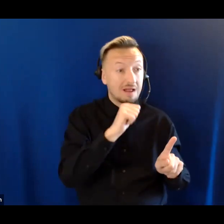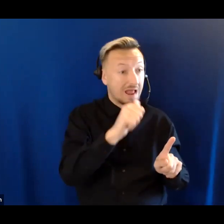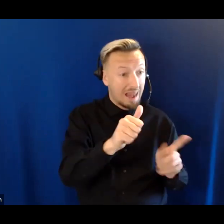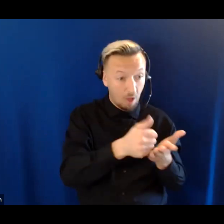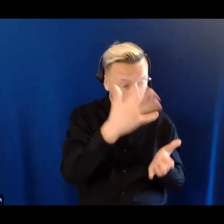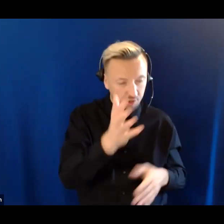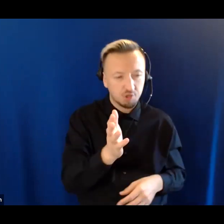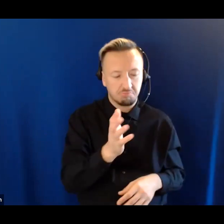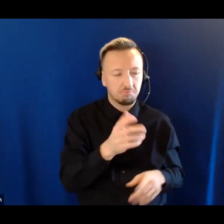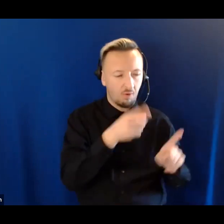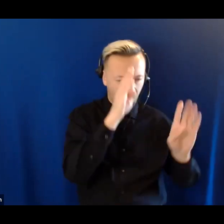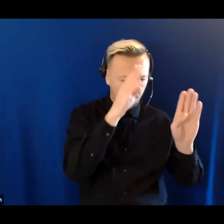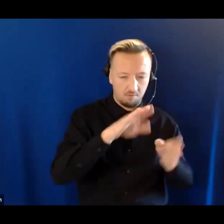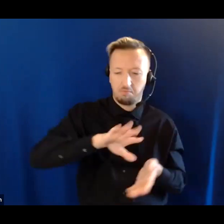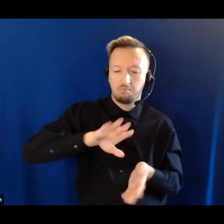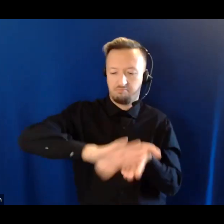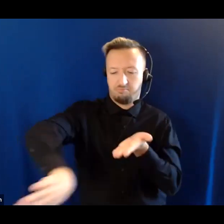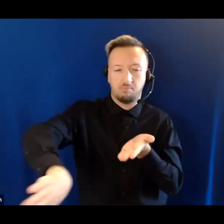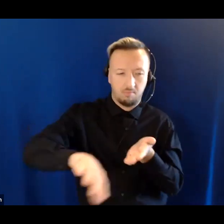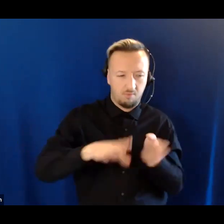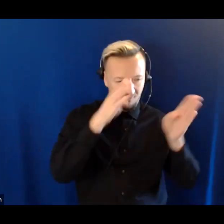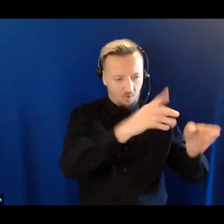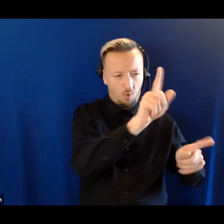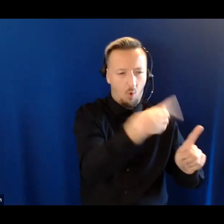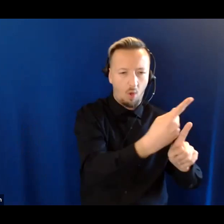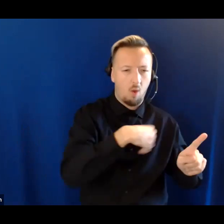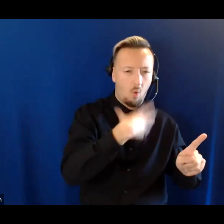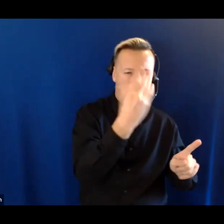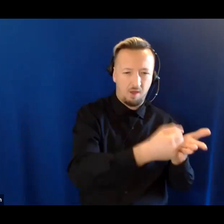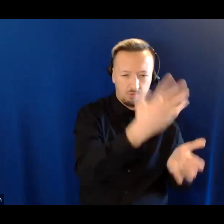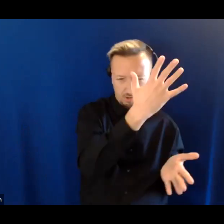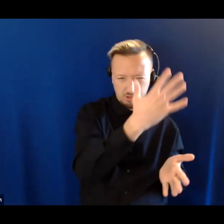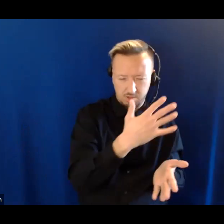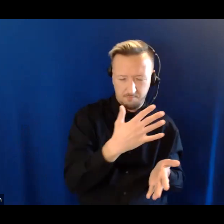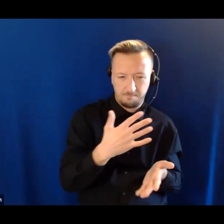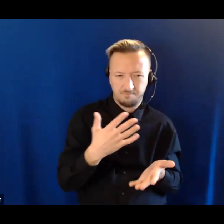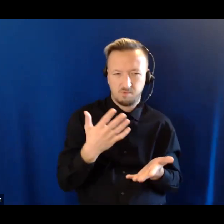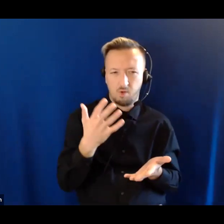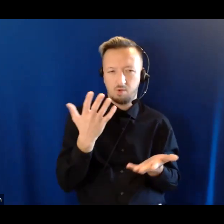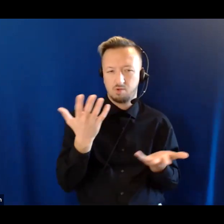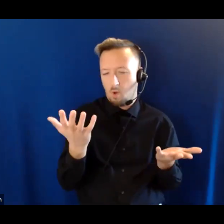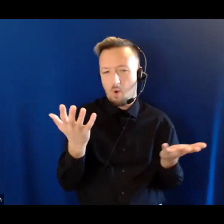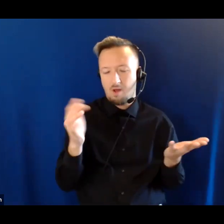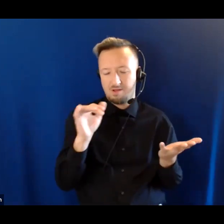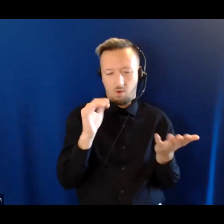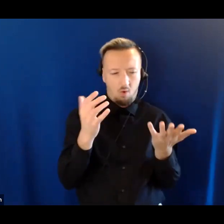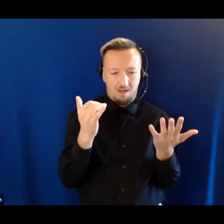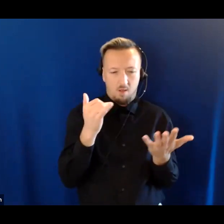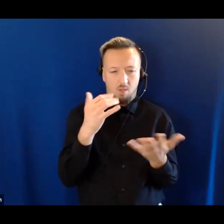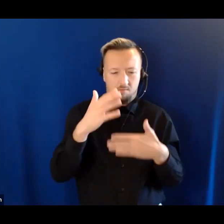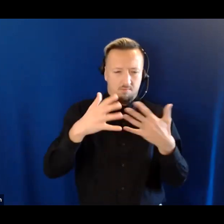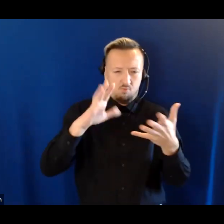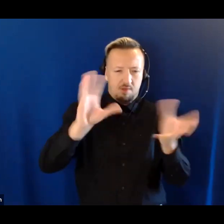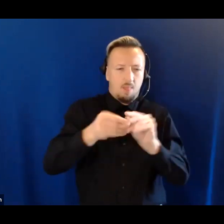the IL movement to hold all of these truths at once. And to me, it comes out as having a vision, having something to